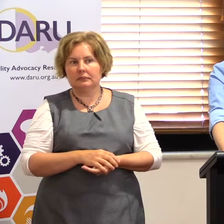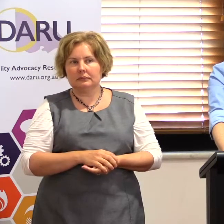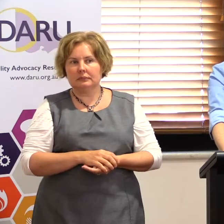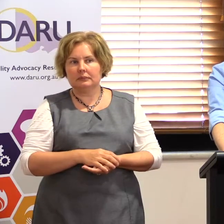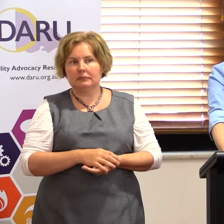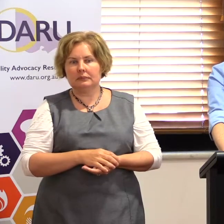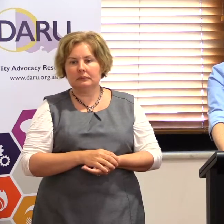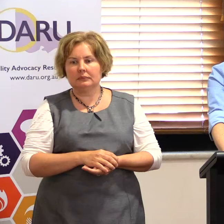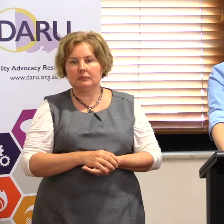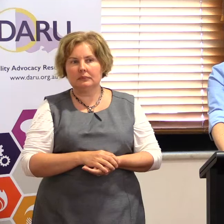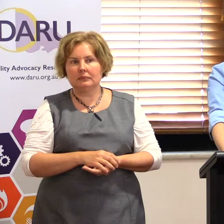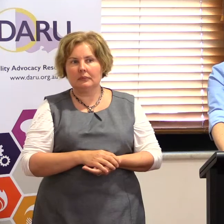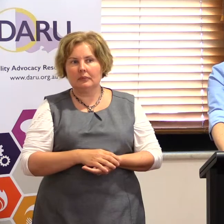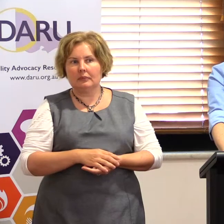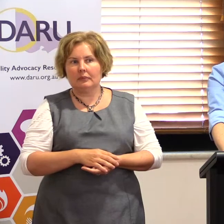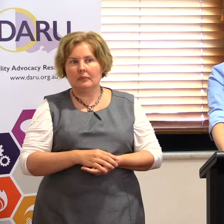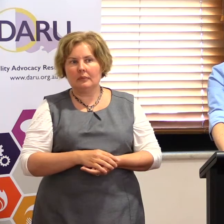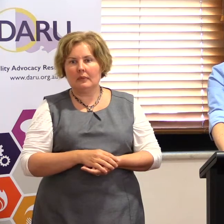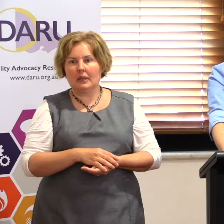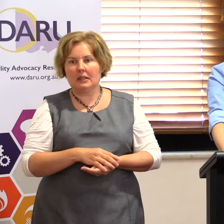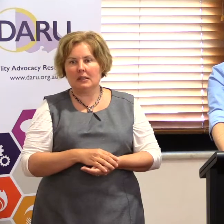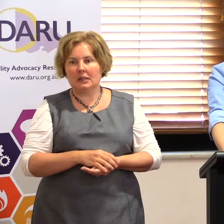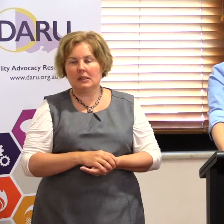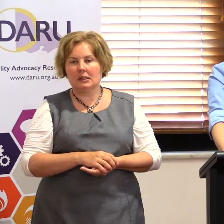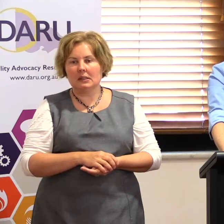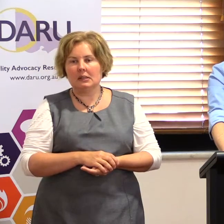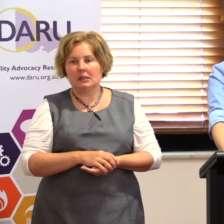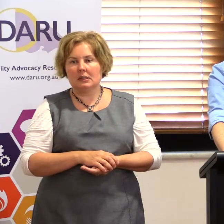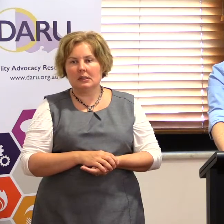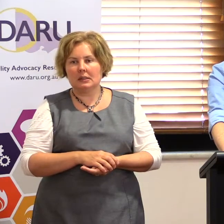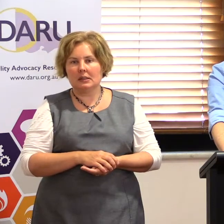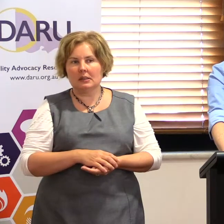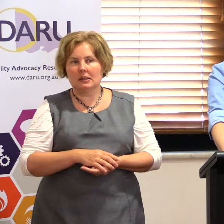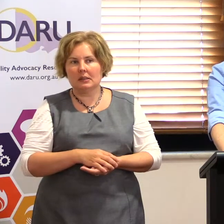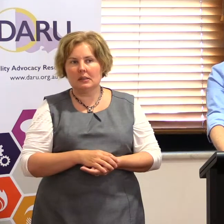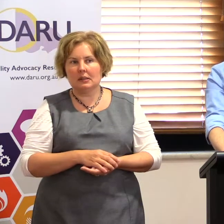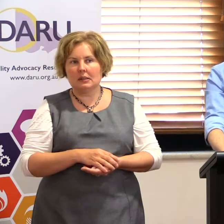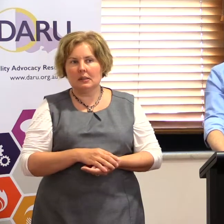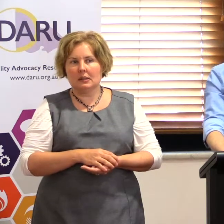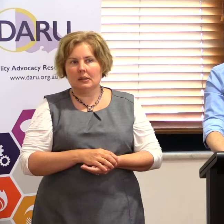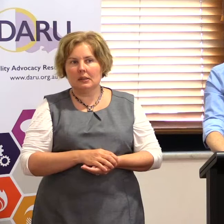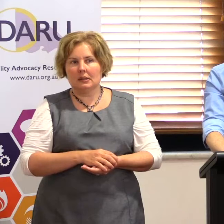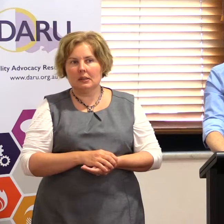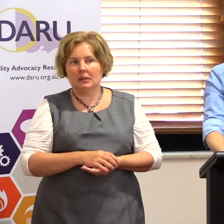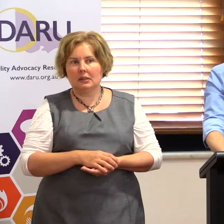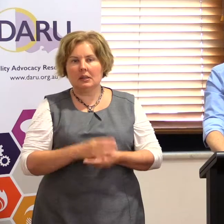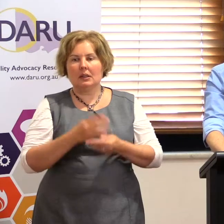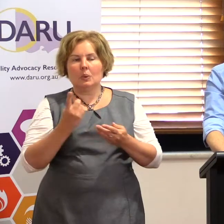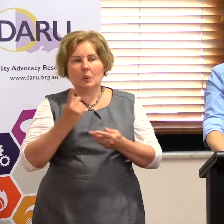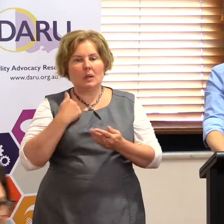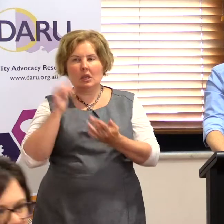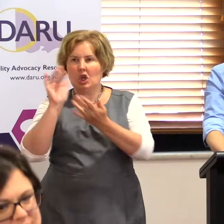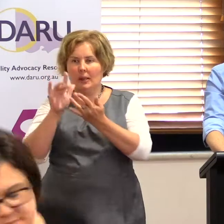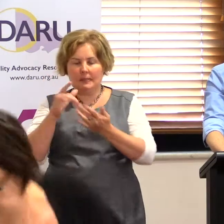plan has happened, where can I go from there? Who do I get in contact with to alert